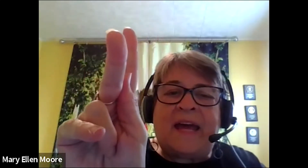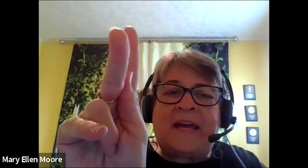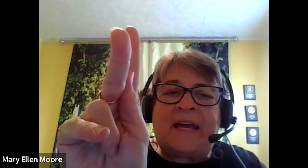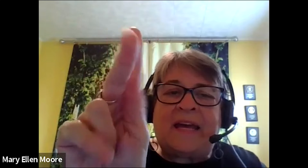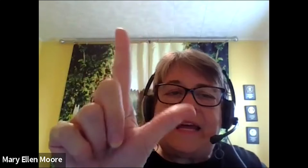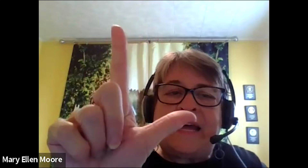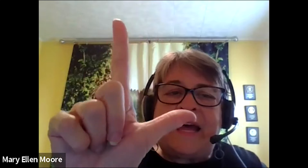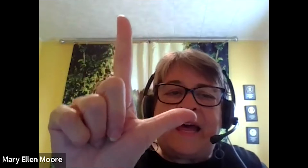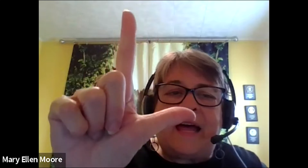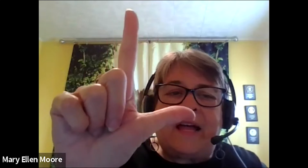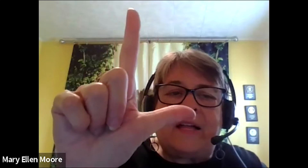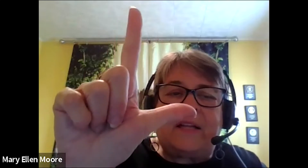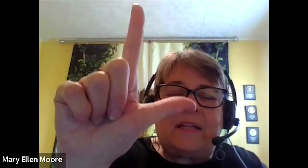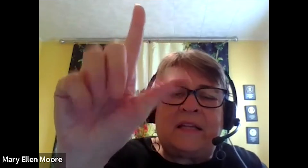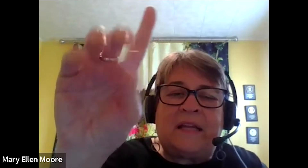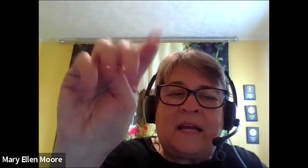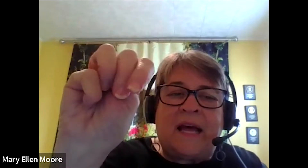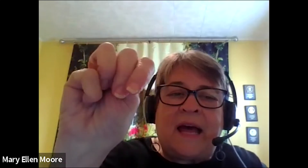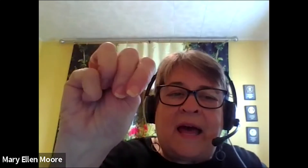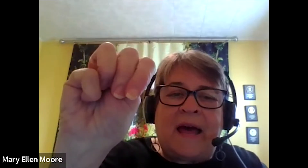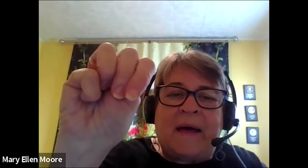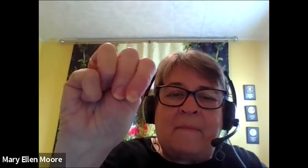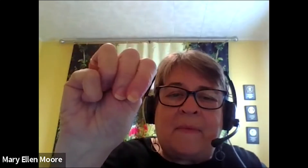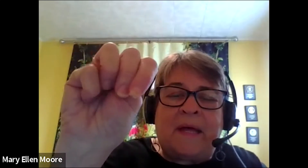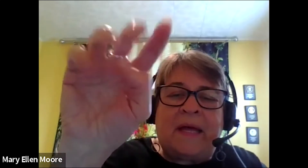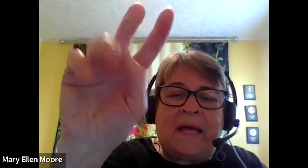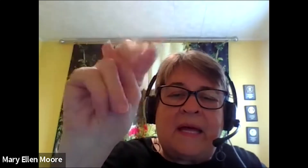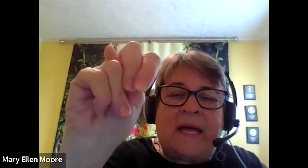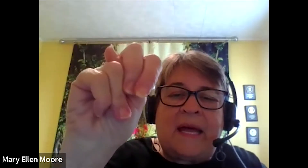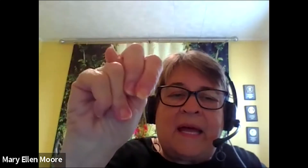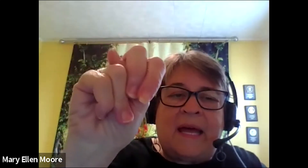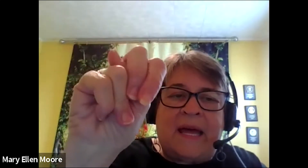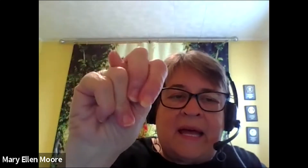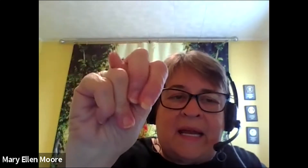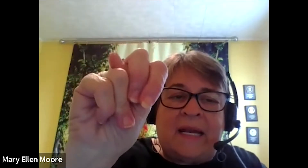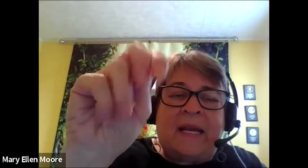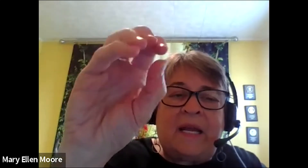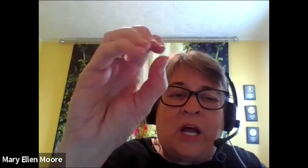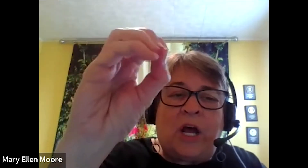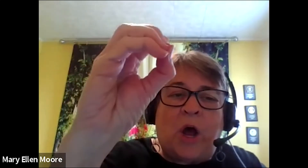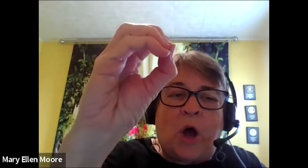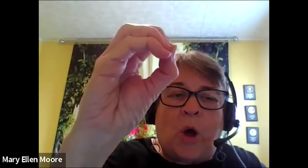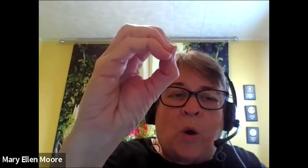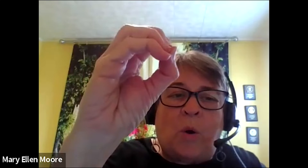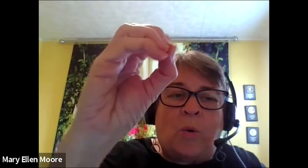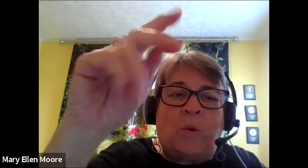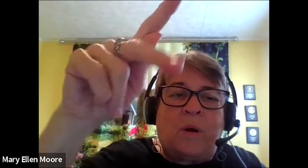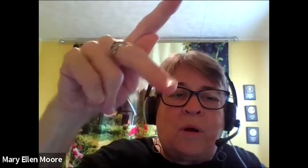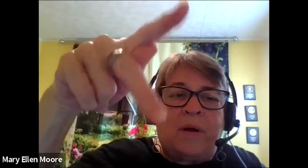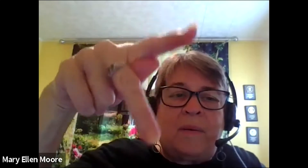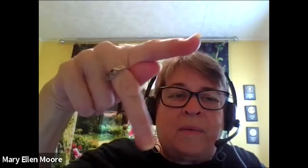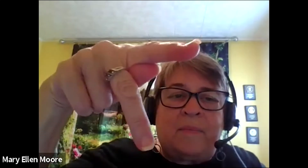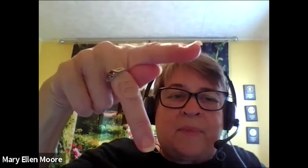K, L, M, N, O,